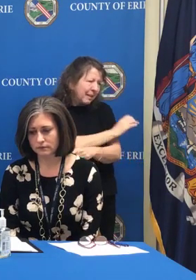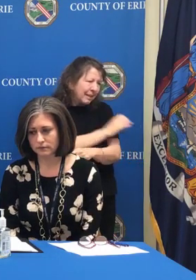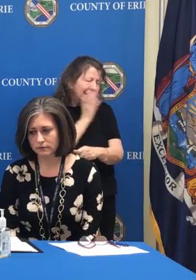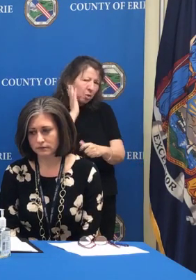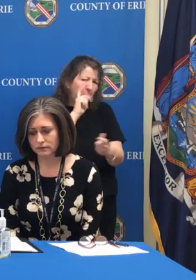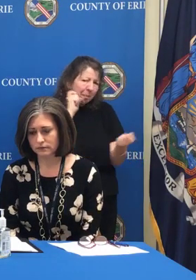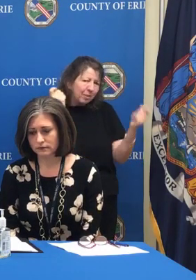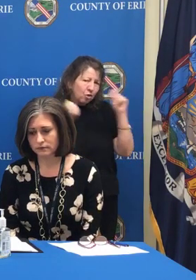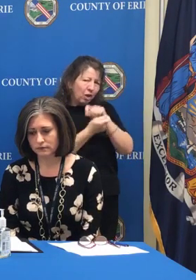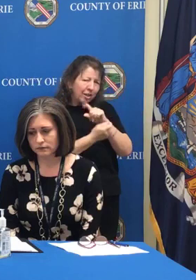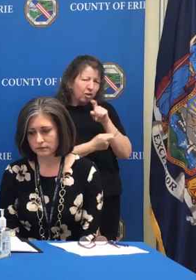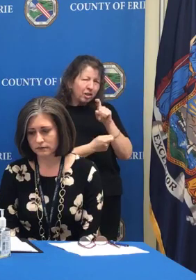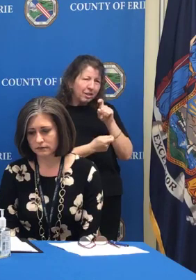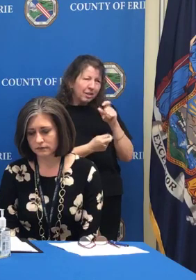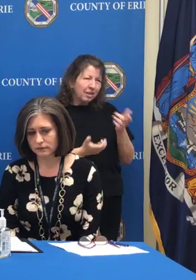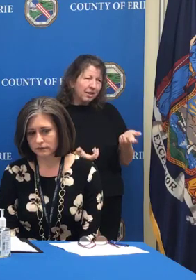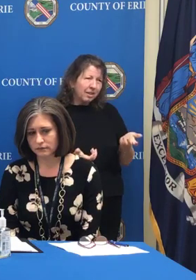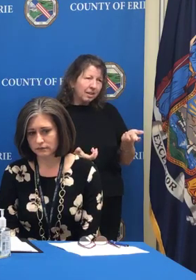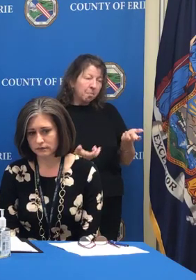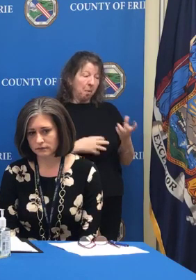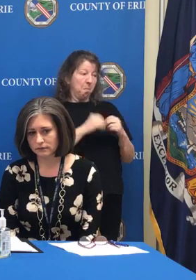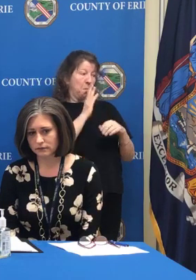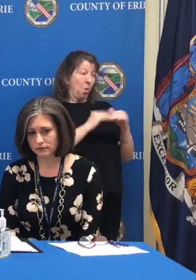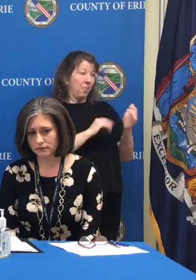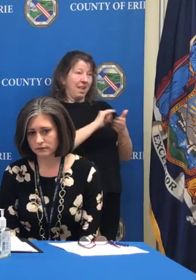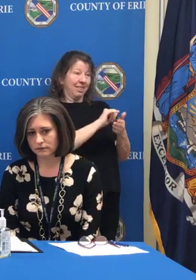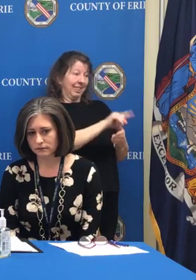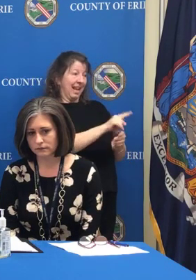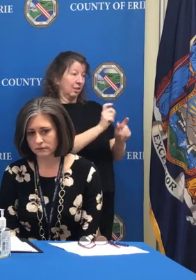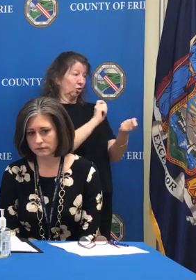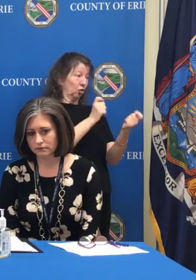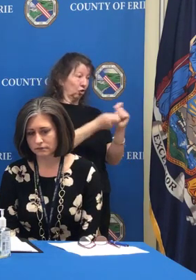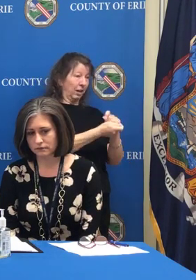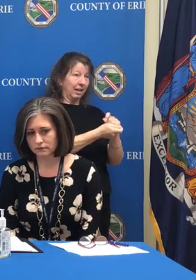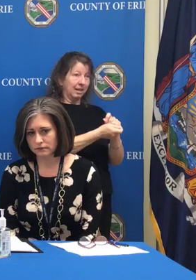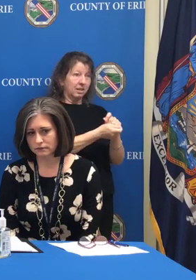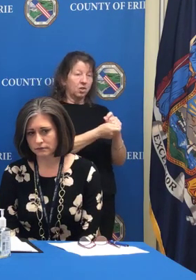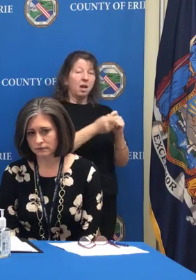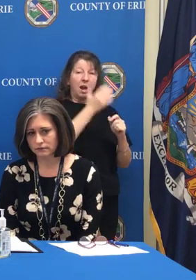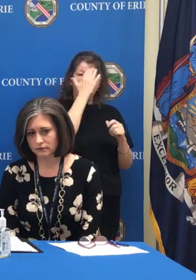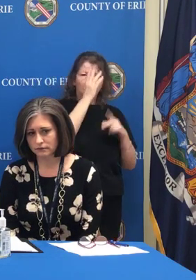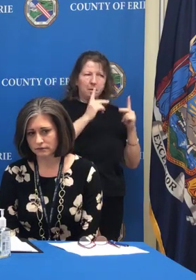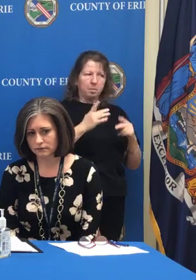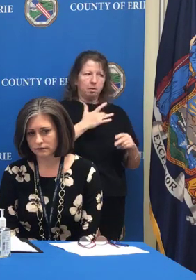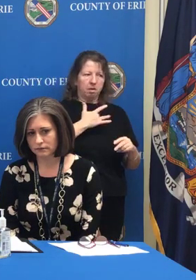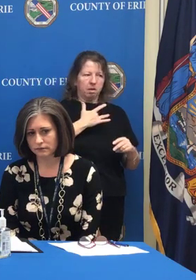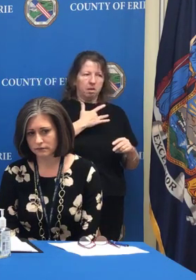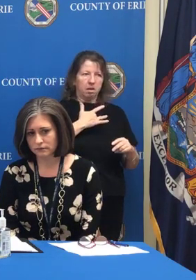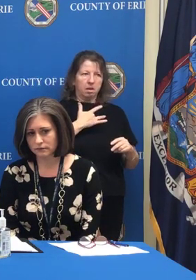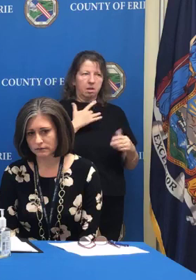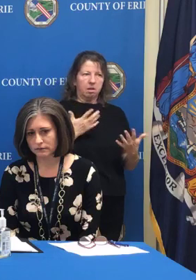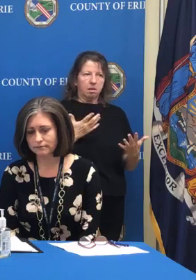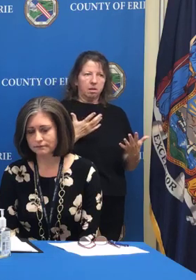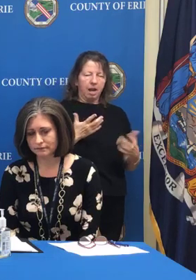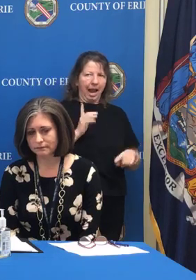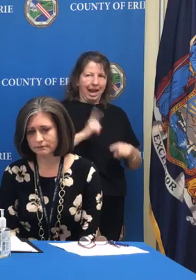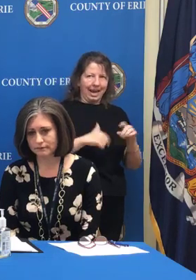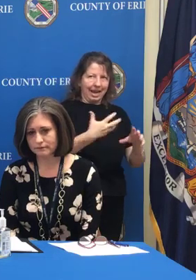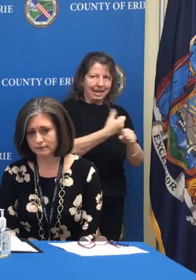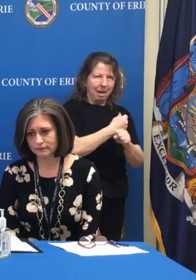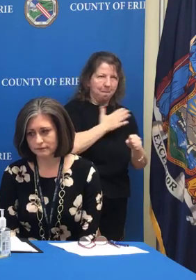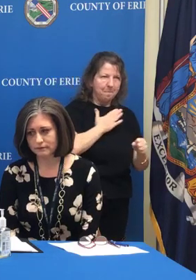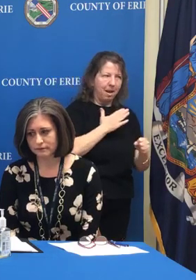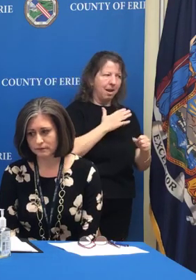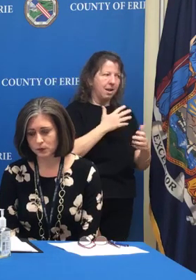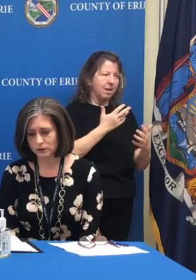But even beyond that, I'm hearing about worries about people not having access to